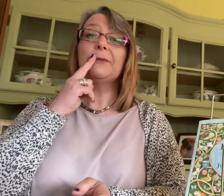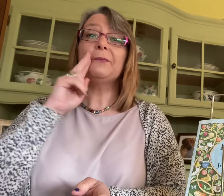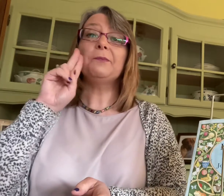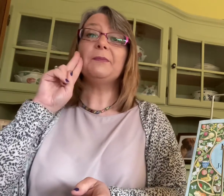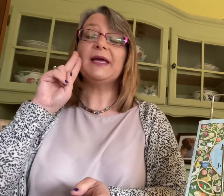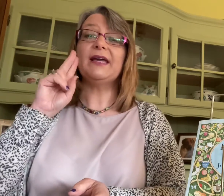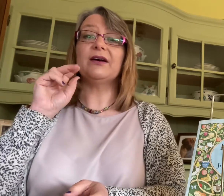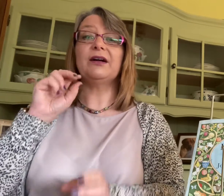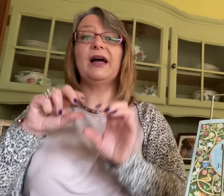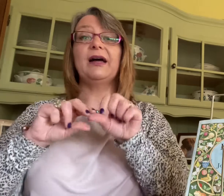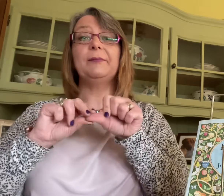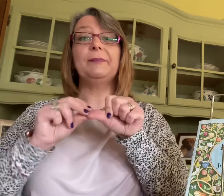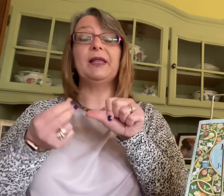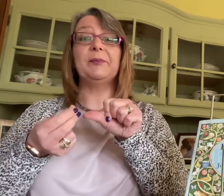Pear, Plum.